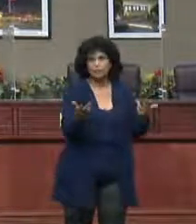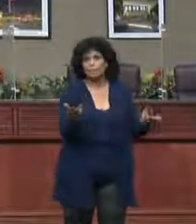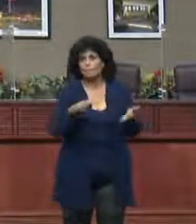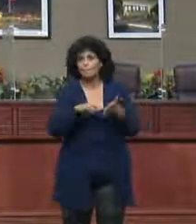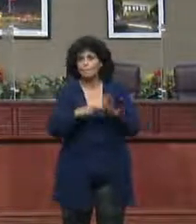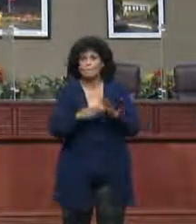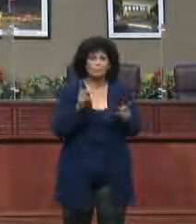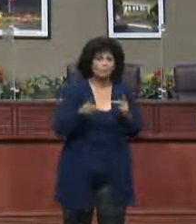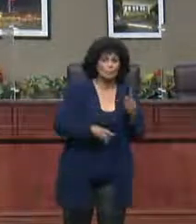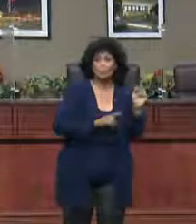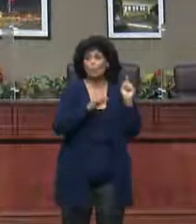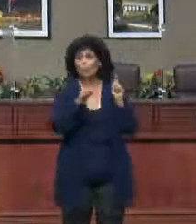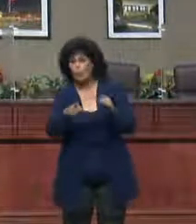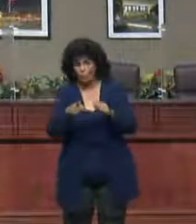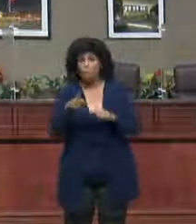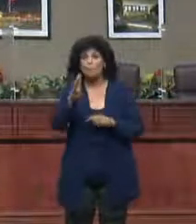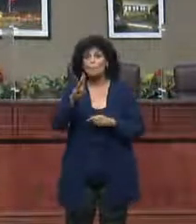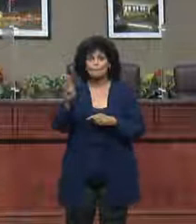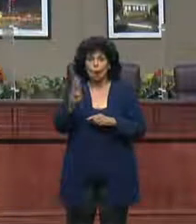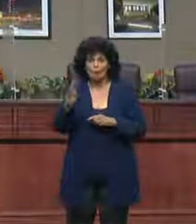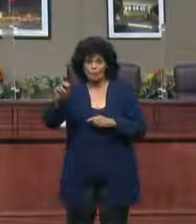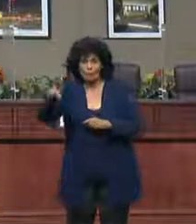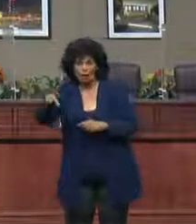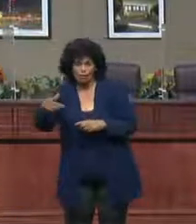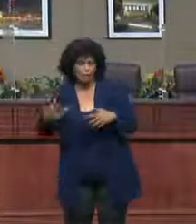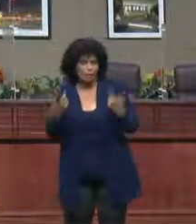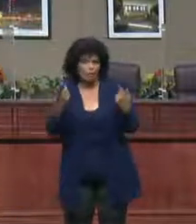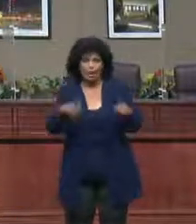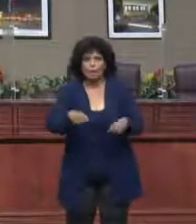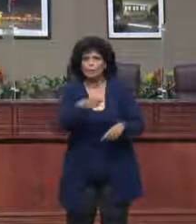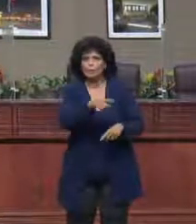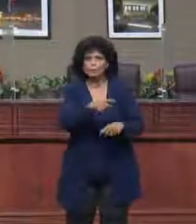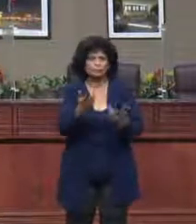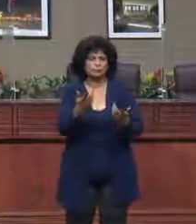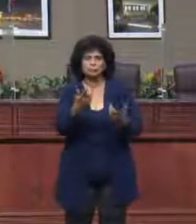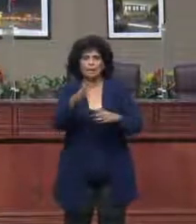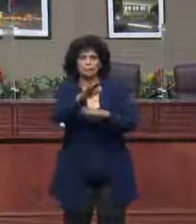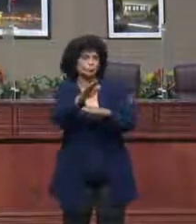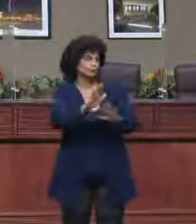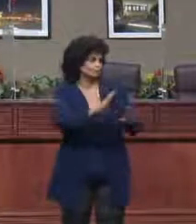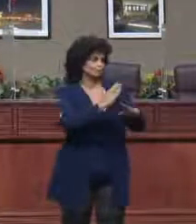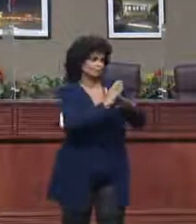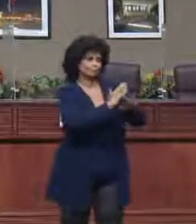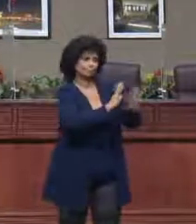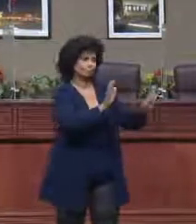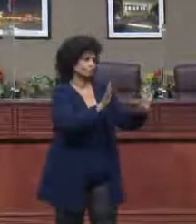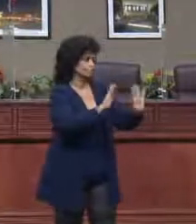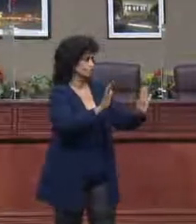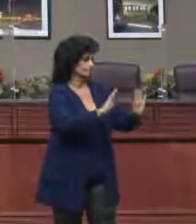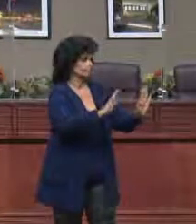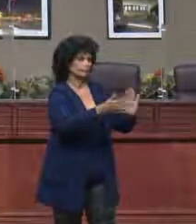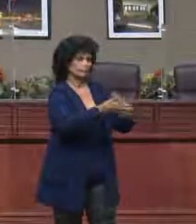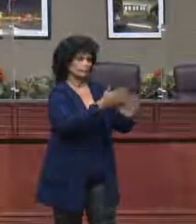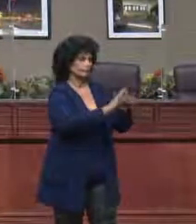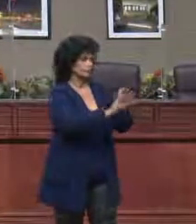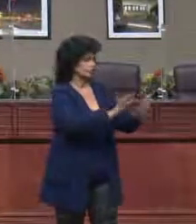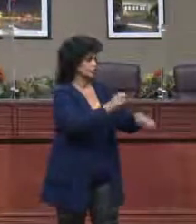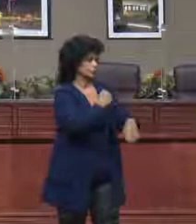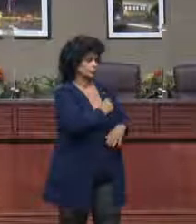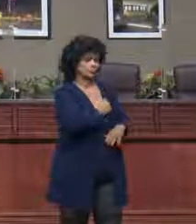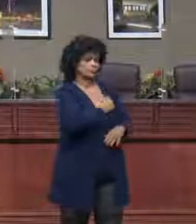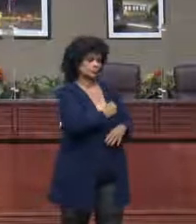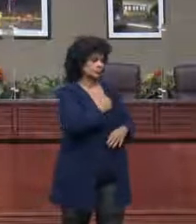went to the park. During our early afternoon hours, we have had to close the lines as early as